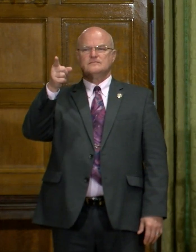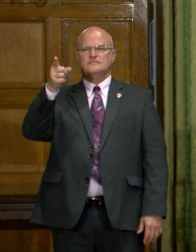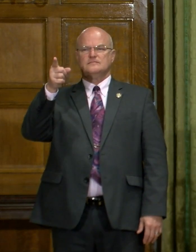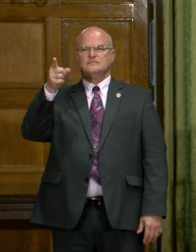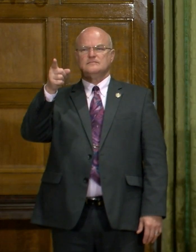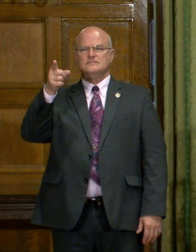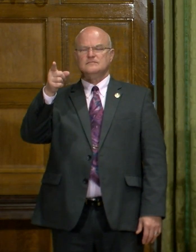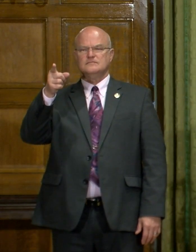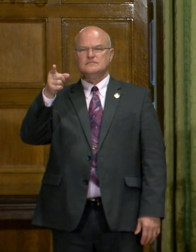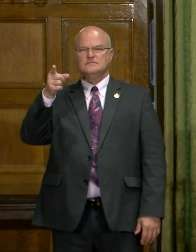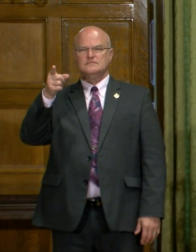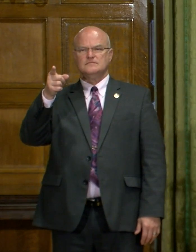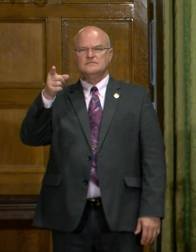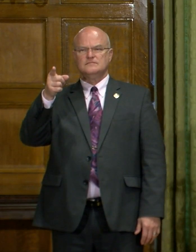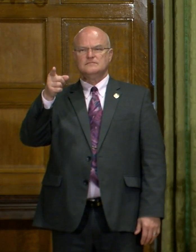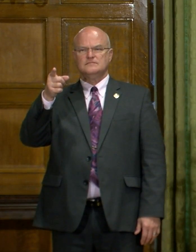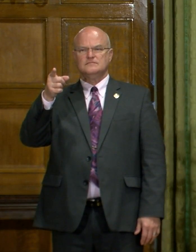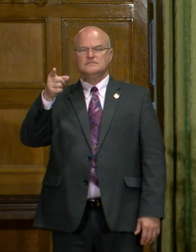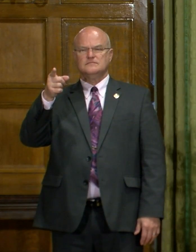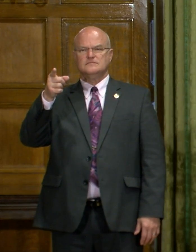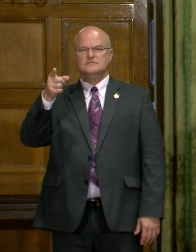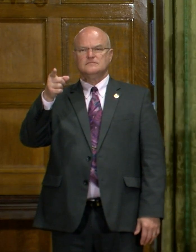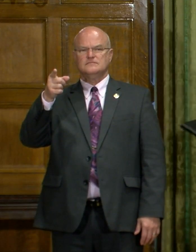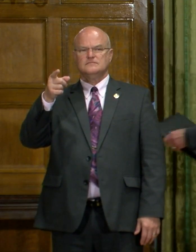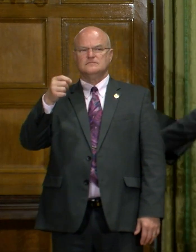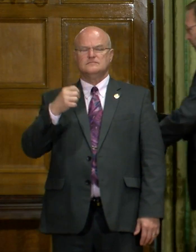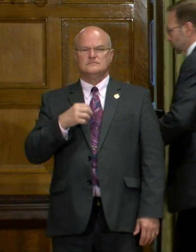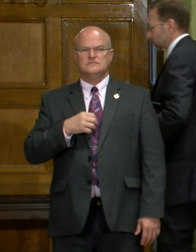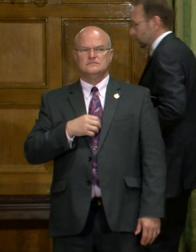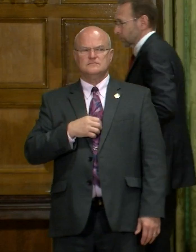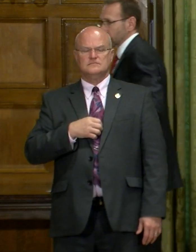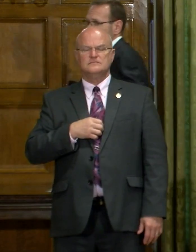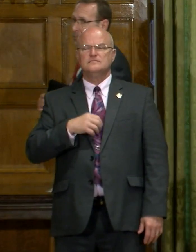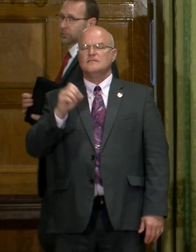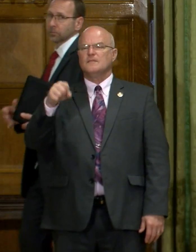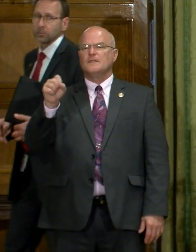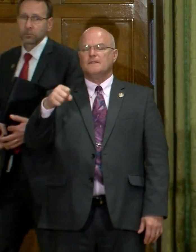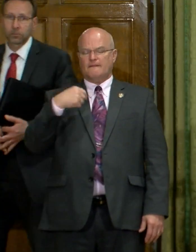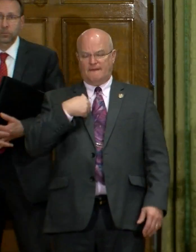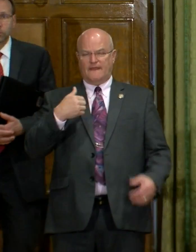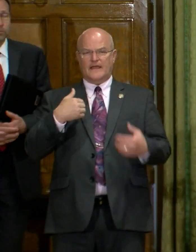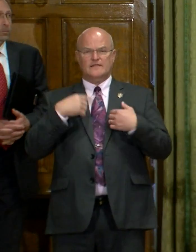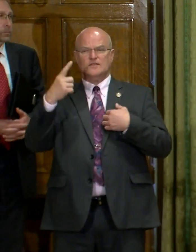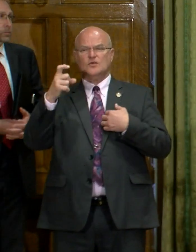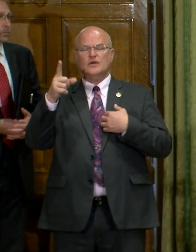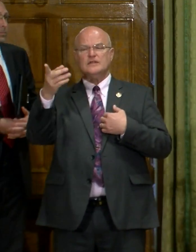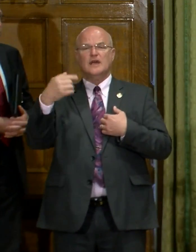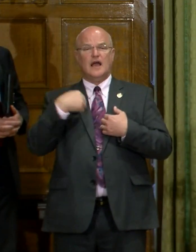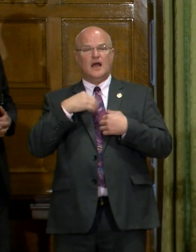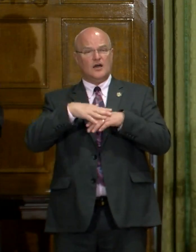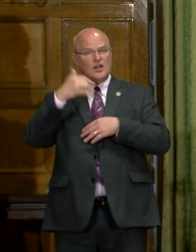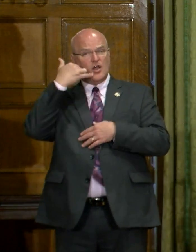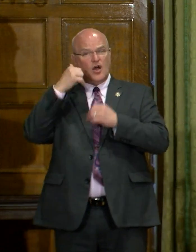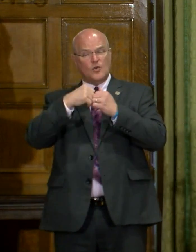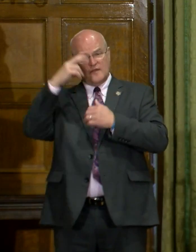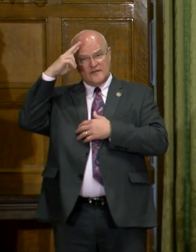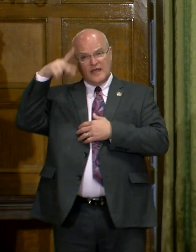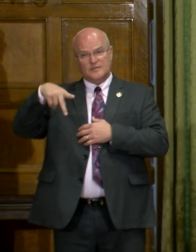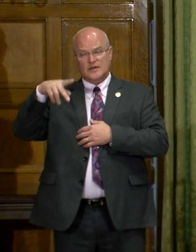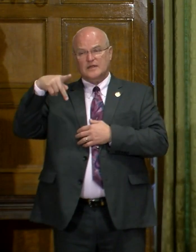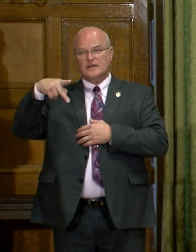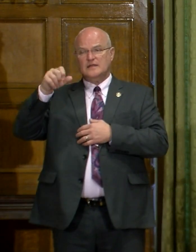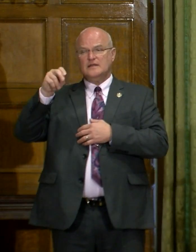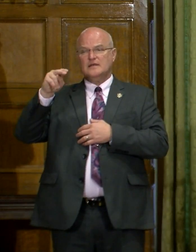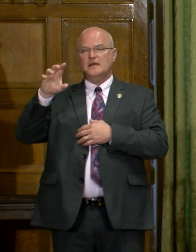with Vice President Pence that you were on today? Yes, I had. The question was I on a call with Vice President